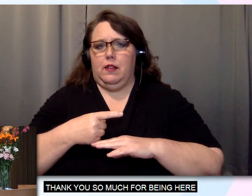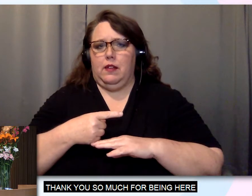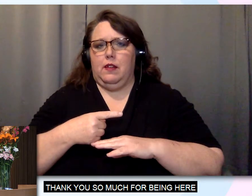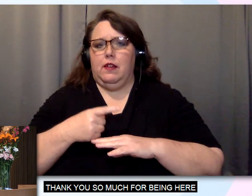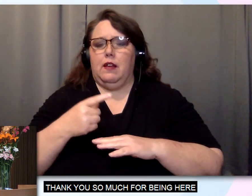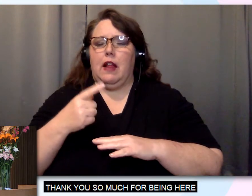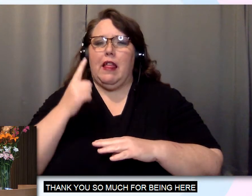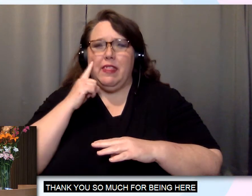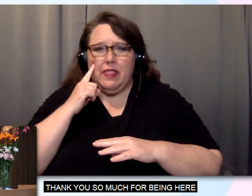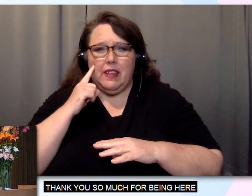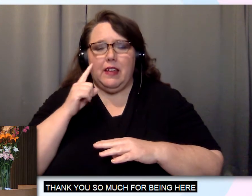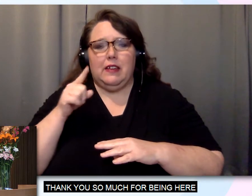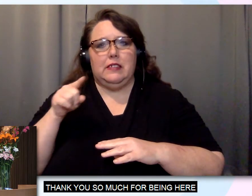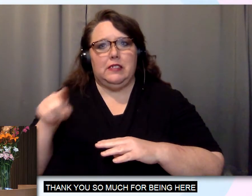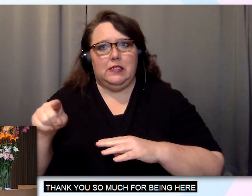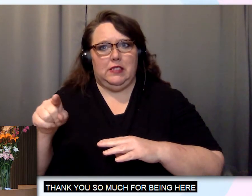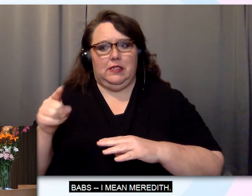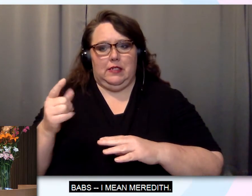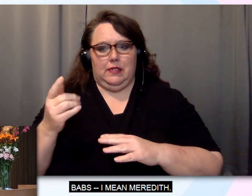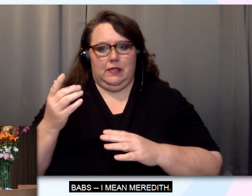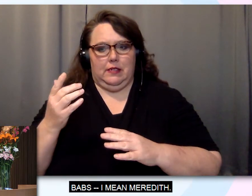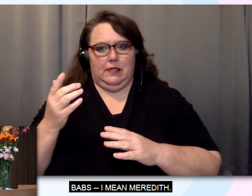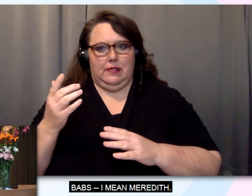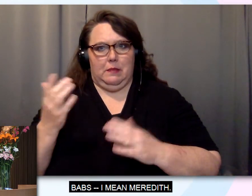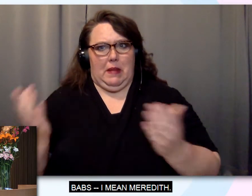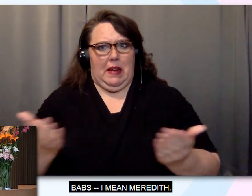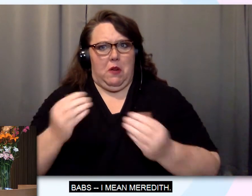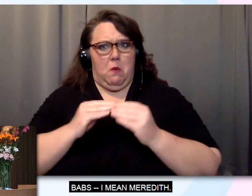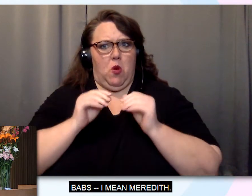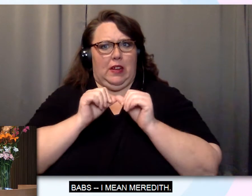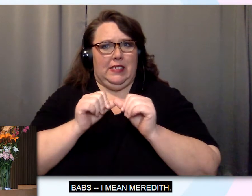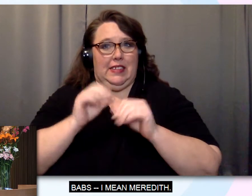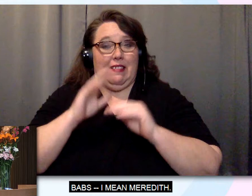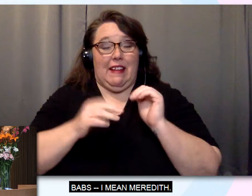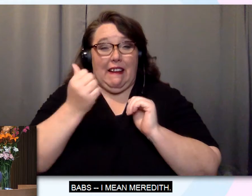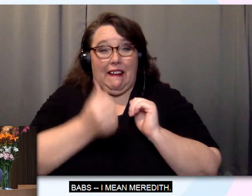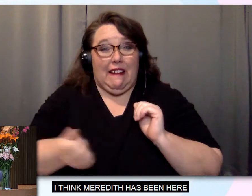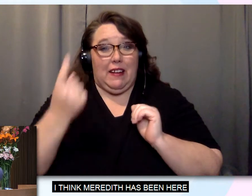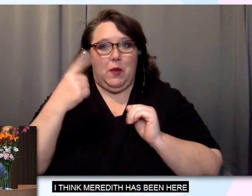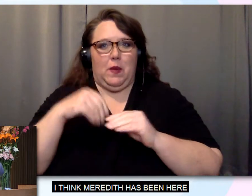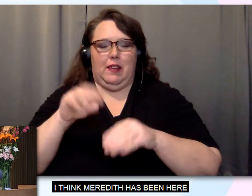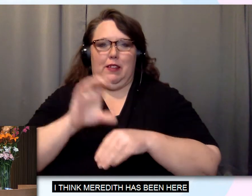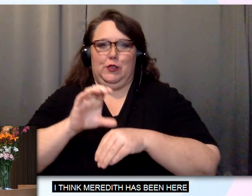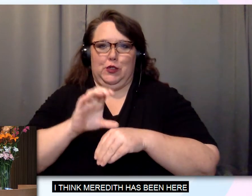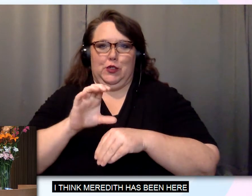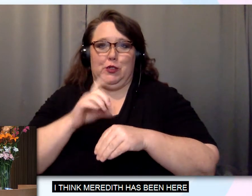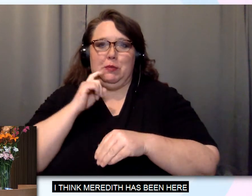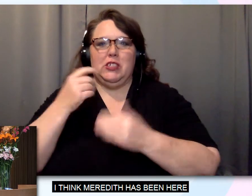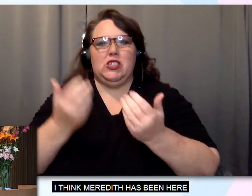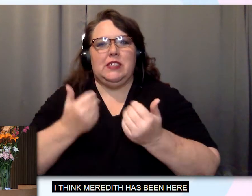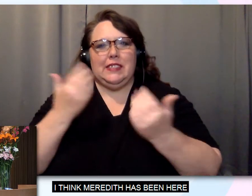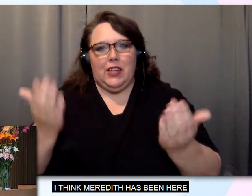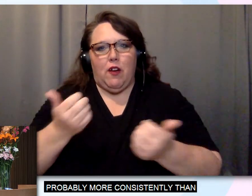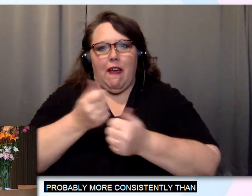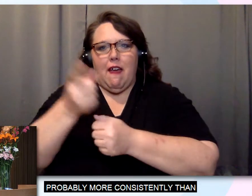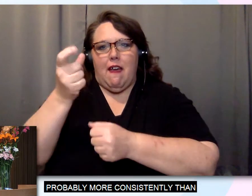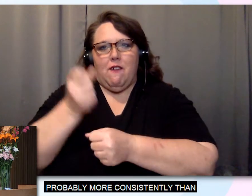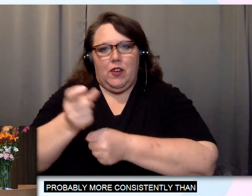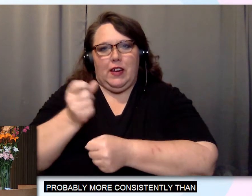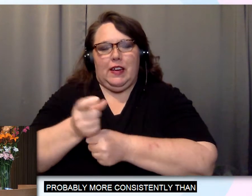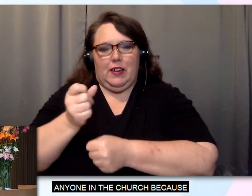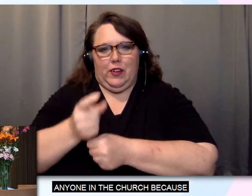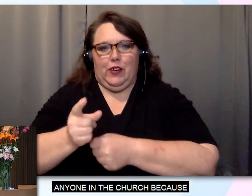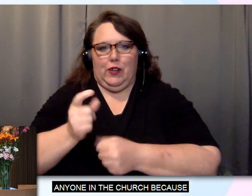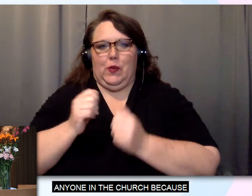Babs. Meredith. I think Meredith has probably been here more consistently than anyone in the church, because she's here